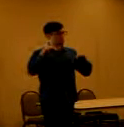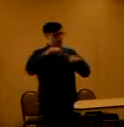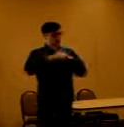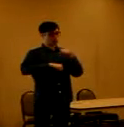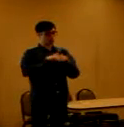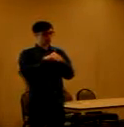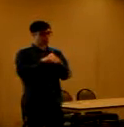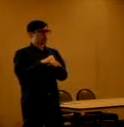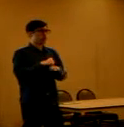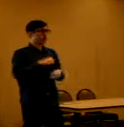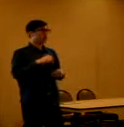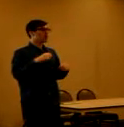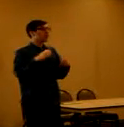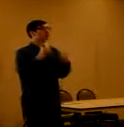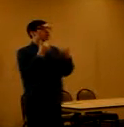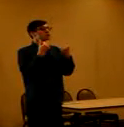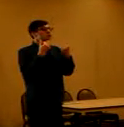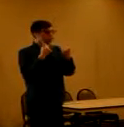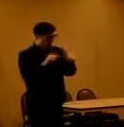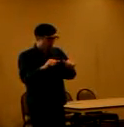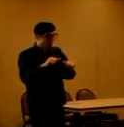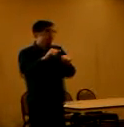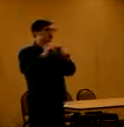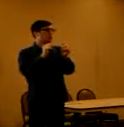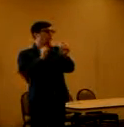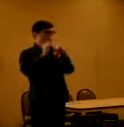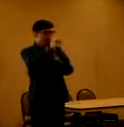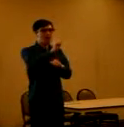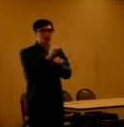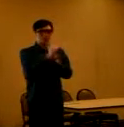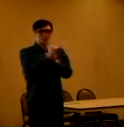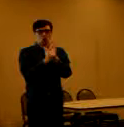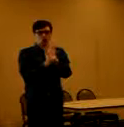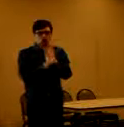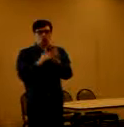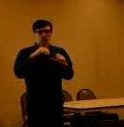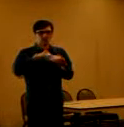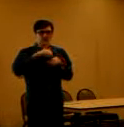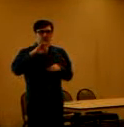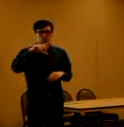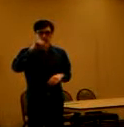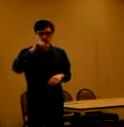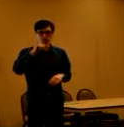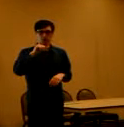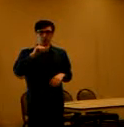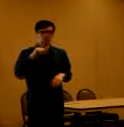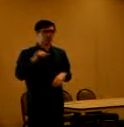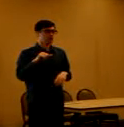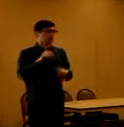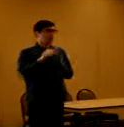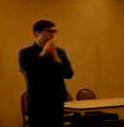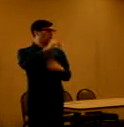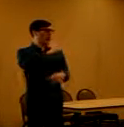But this year, they're going to try to pass a law for